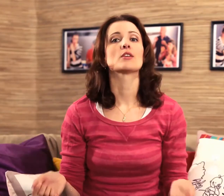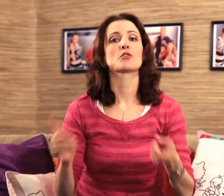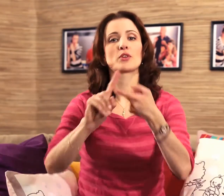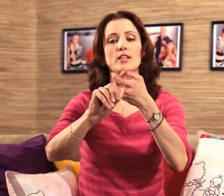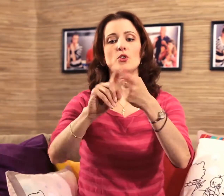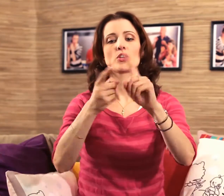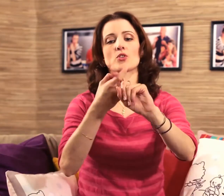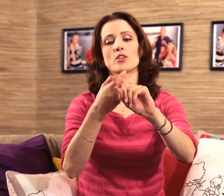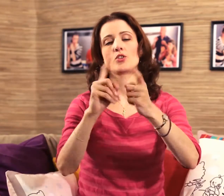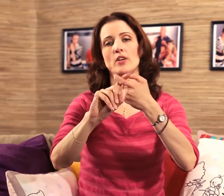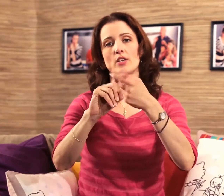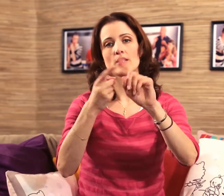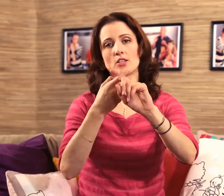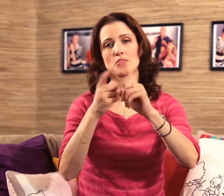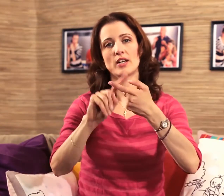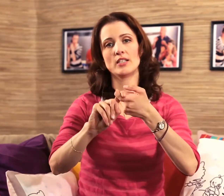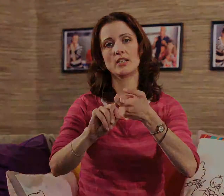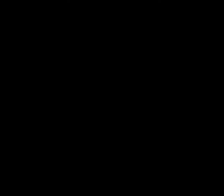for friend, you crisscross two fingers. That's a friend.